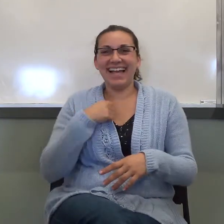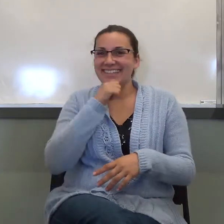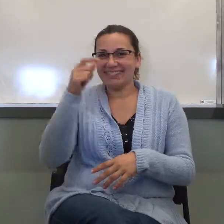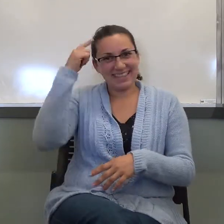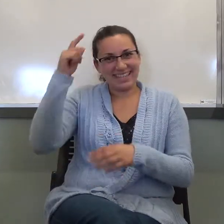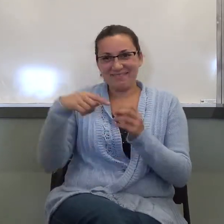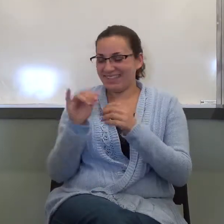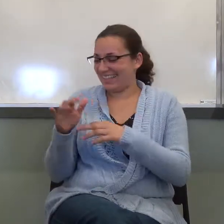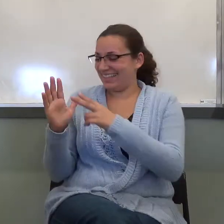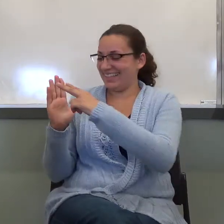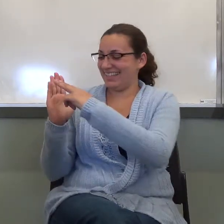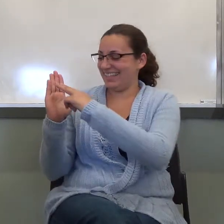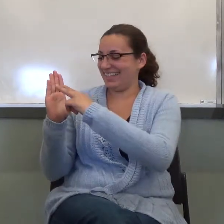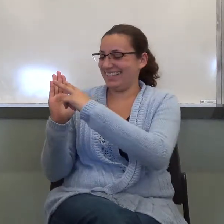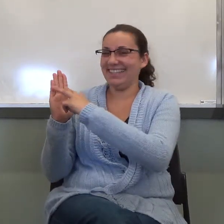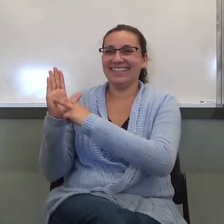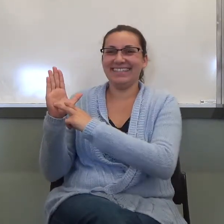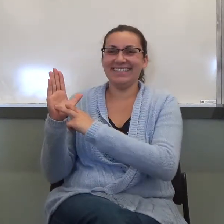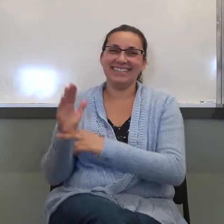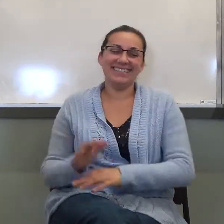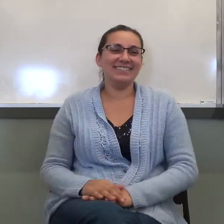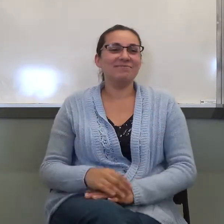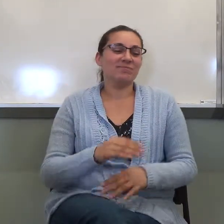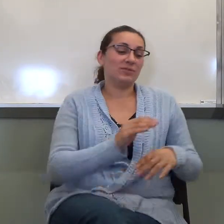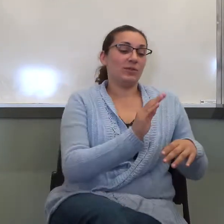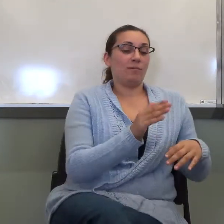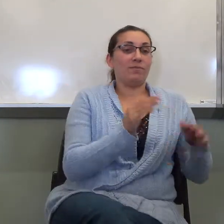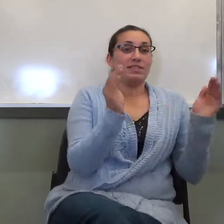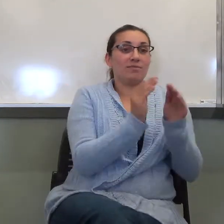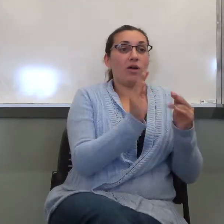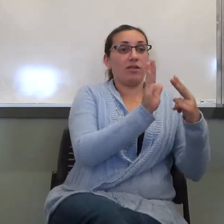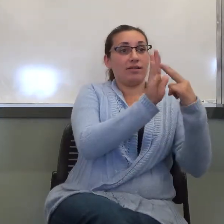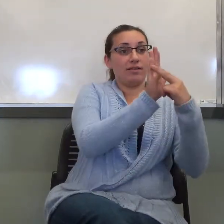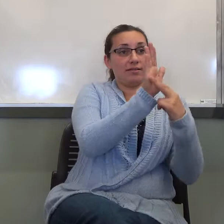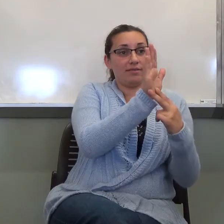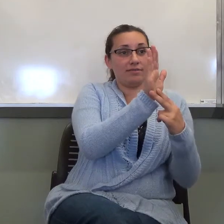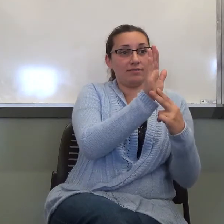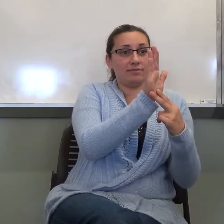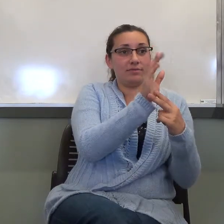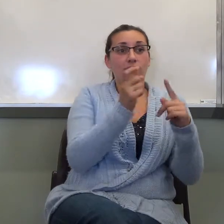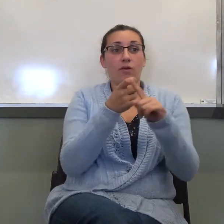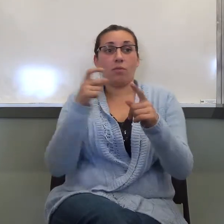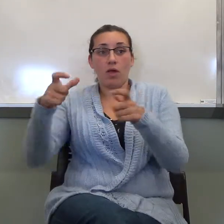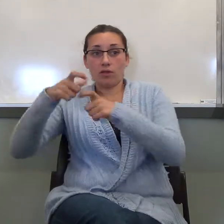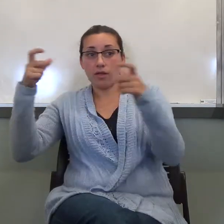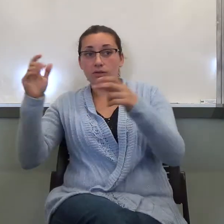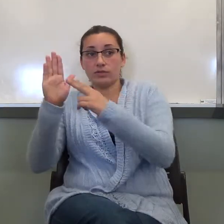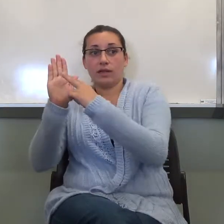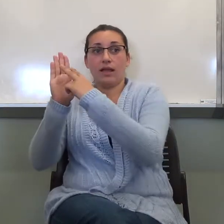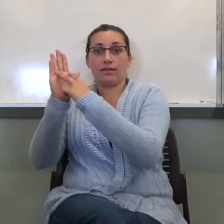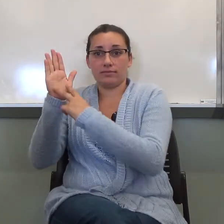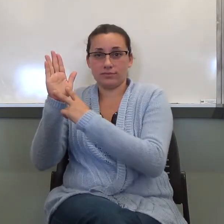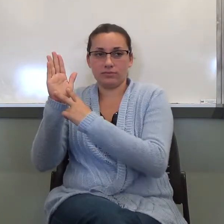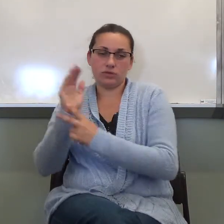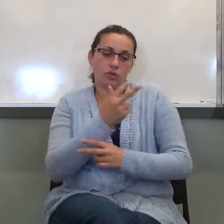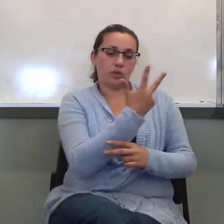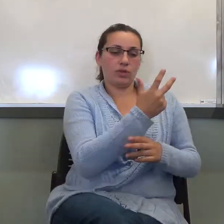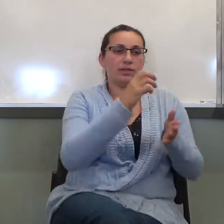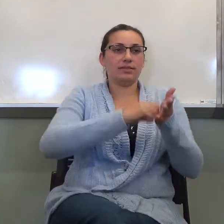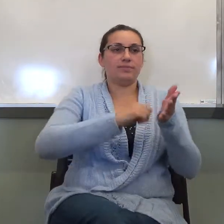right, subtract smaller absolute value from larger. That would be subtracting a 3 from a 7. That would give you a 4. But